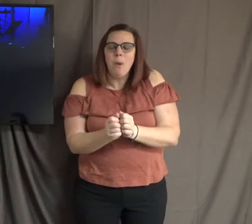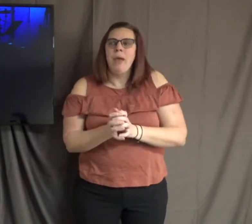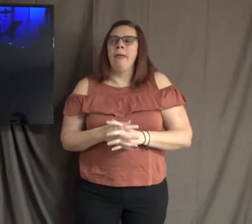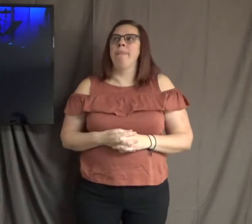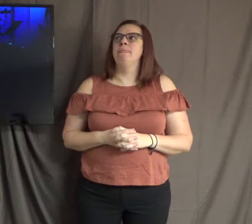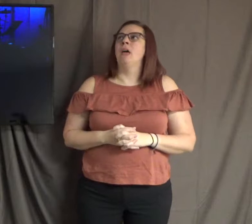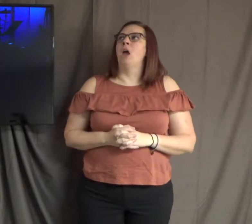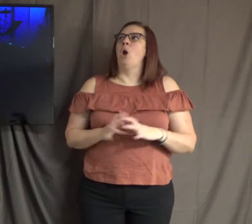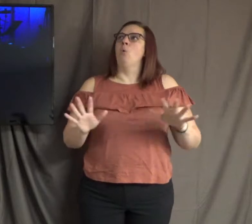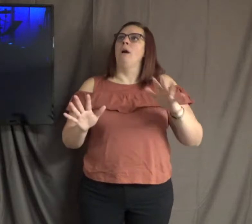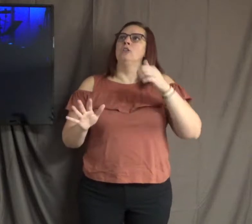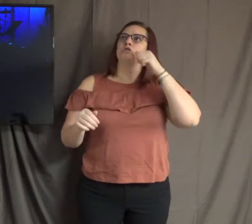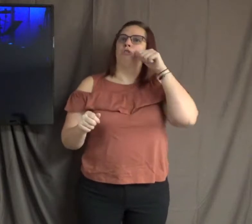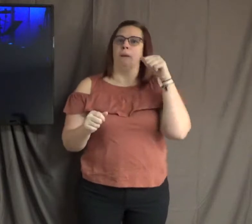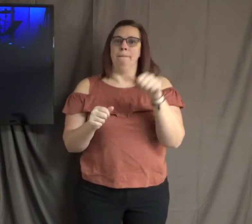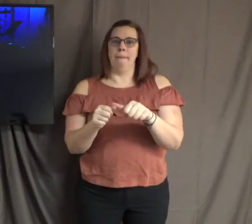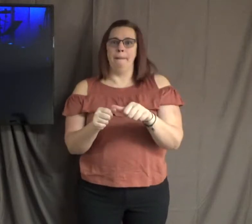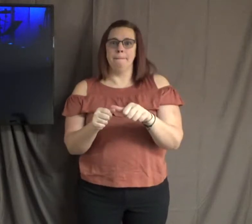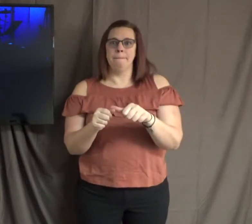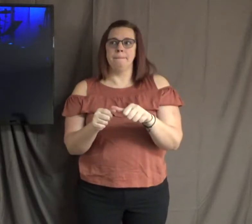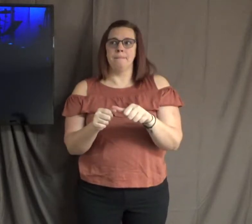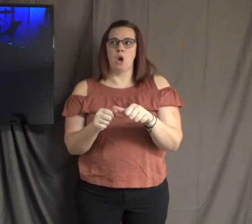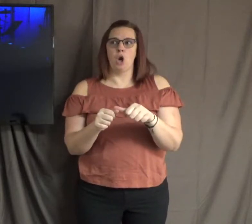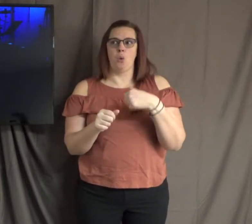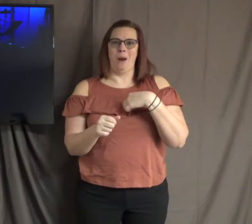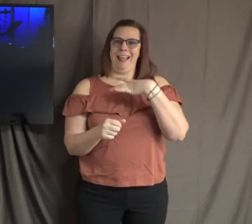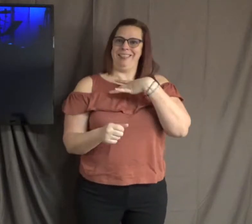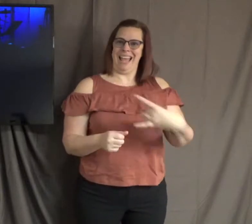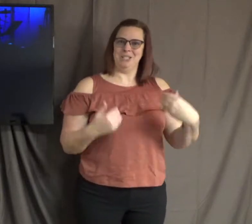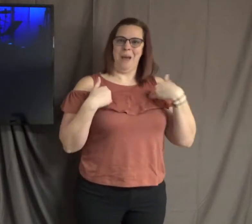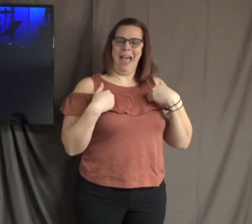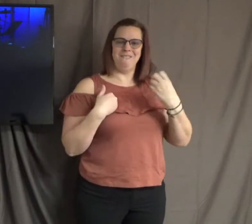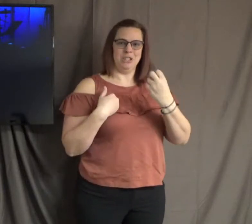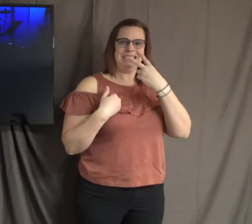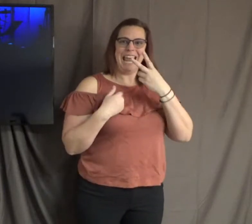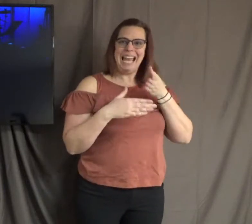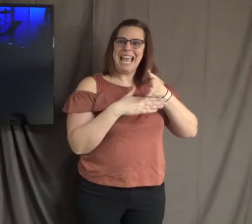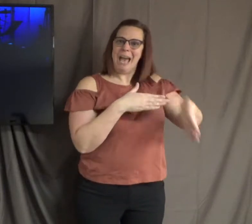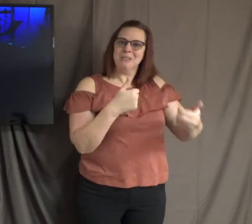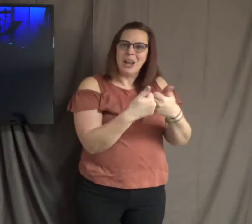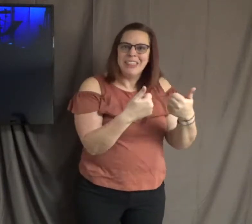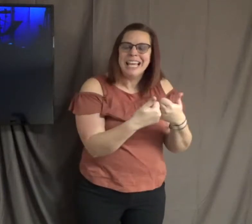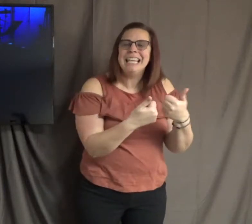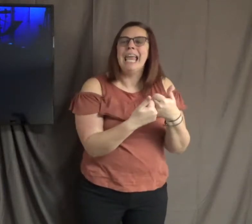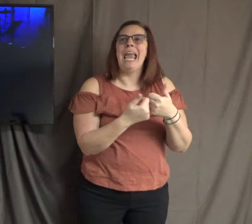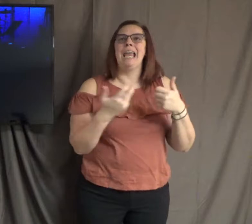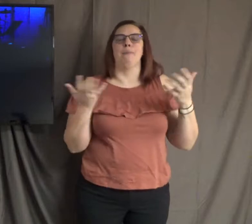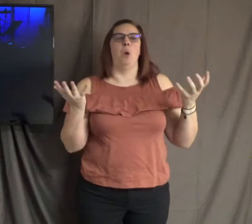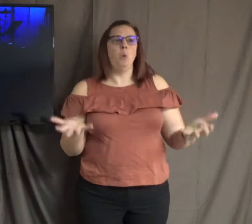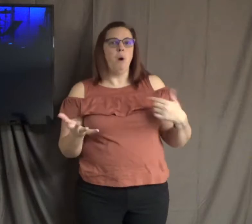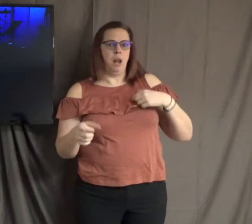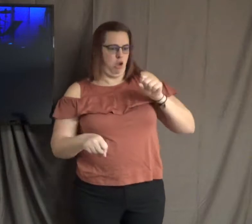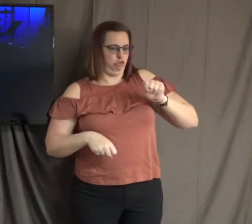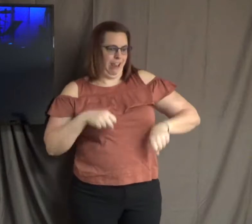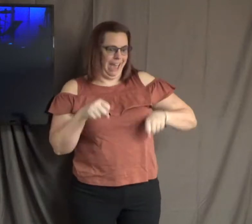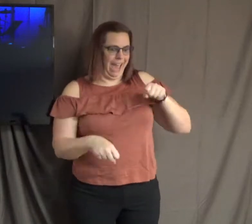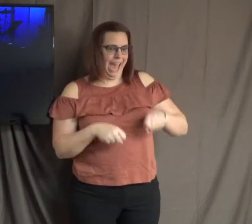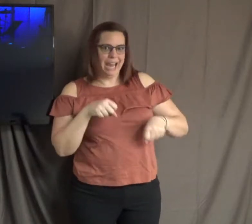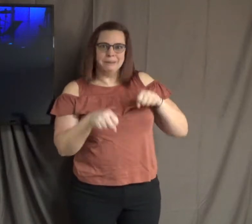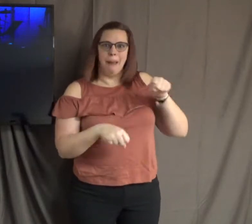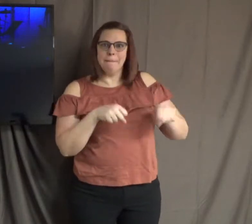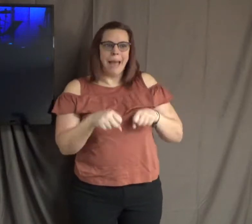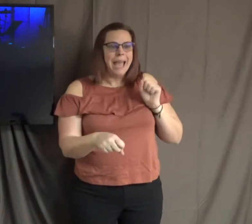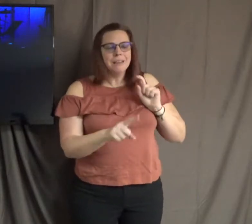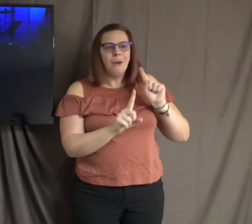remember what I liked to have for snack afterwards. What was it like to ride my bike to practice or ride my bike